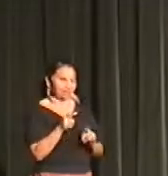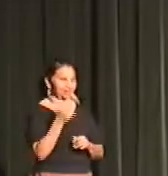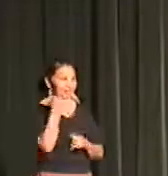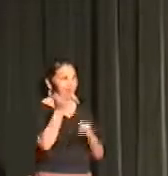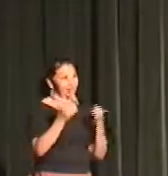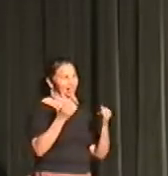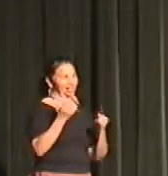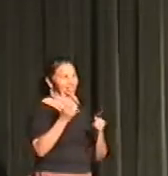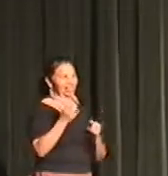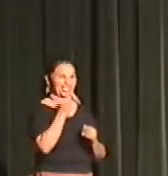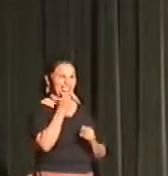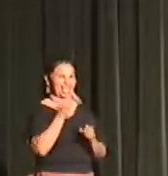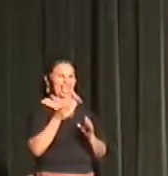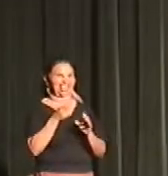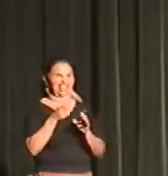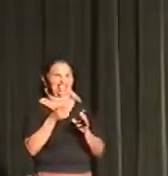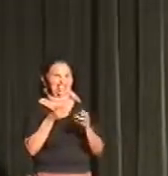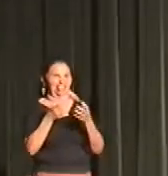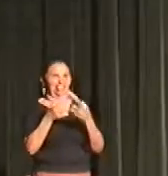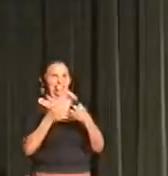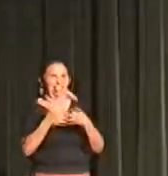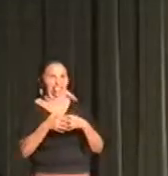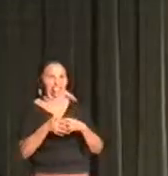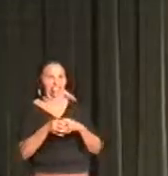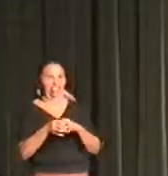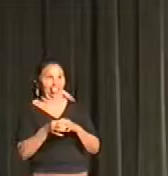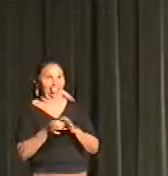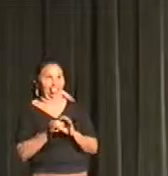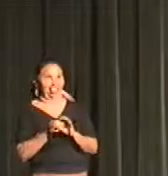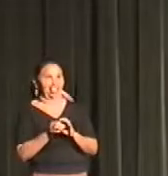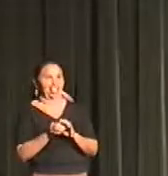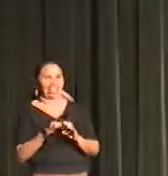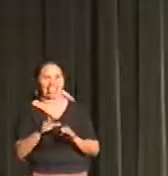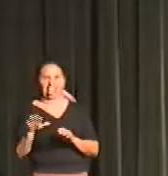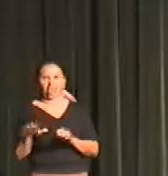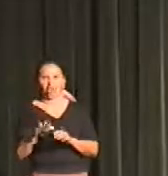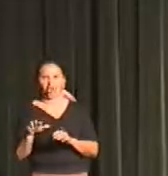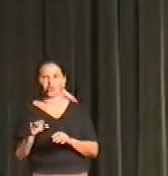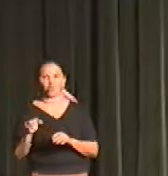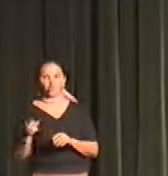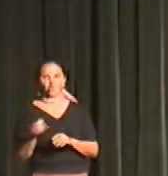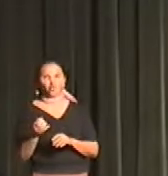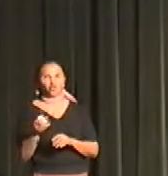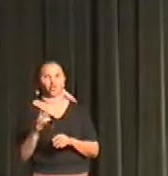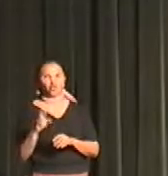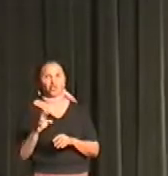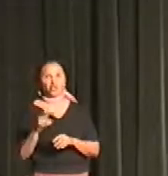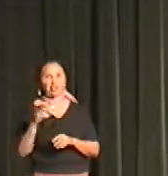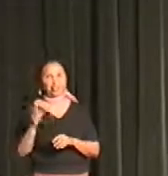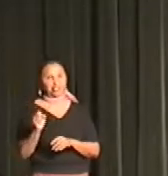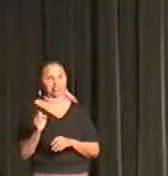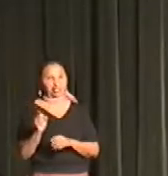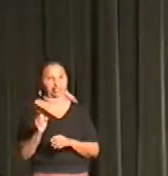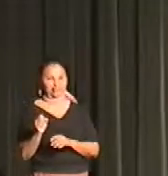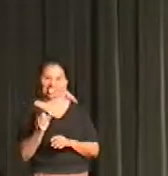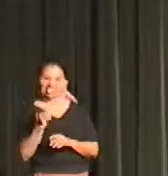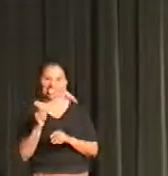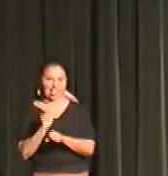I didn't quite fit in at the local junior high. And it didn't work, and I tried high school